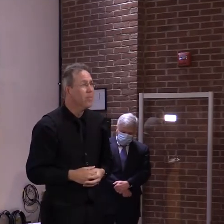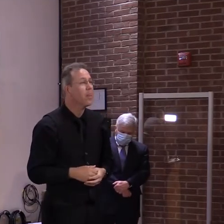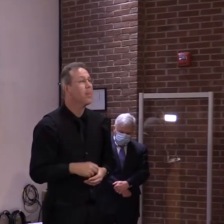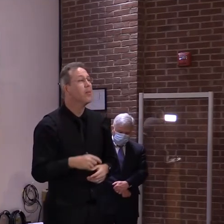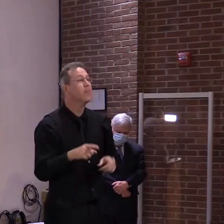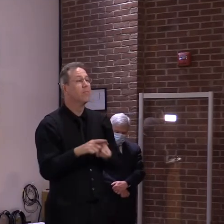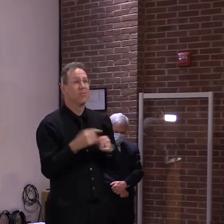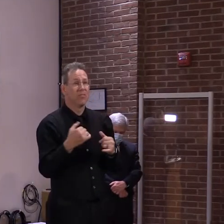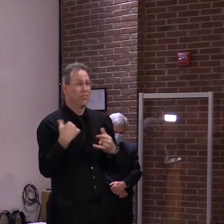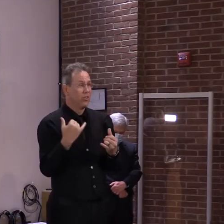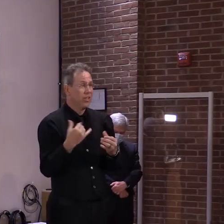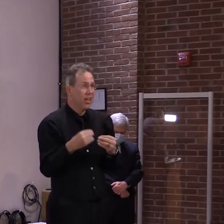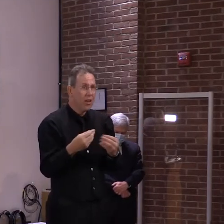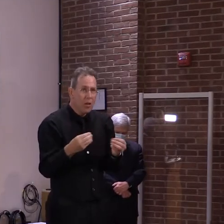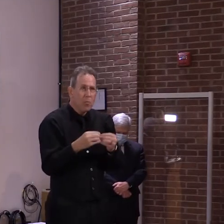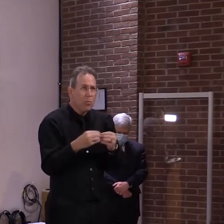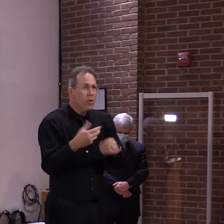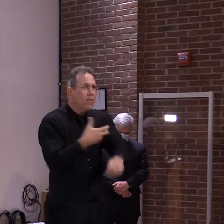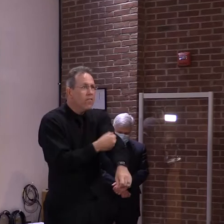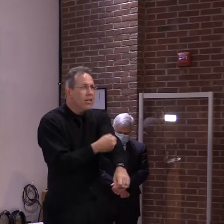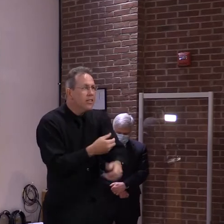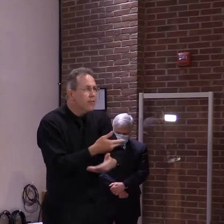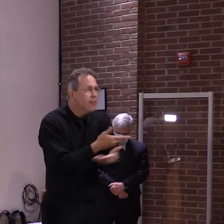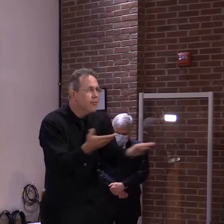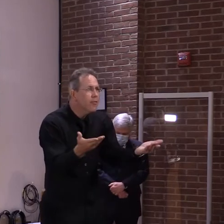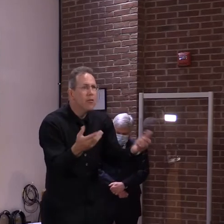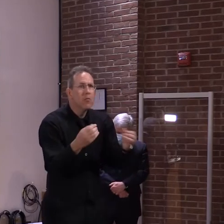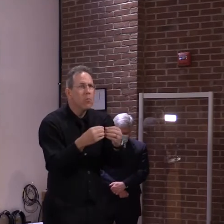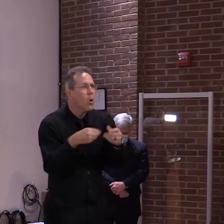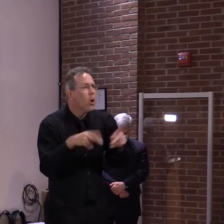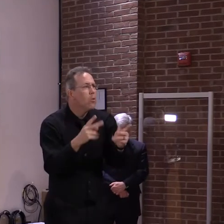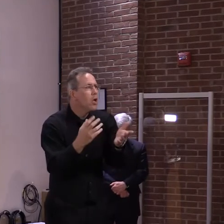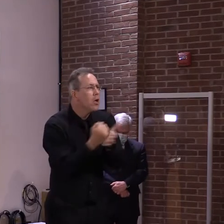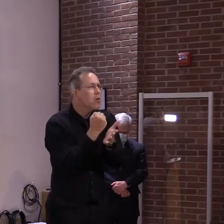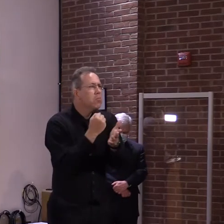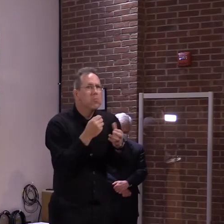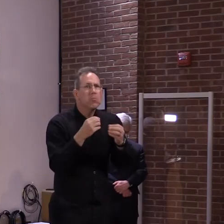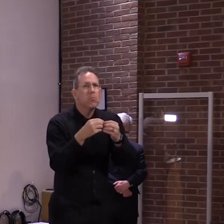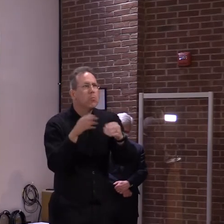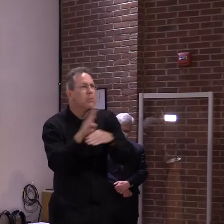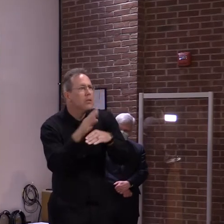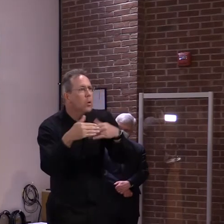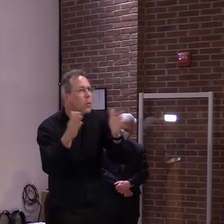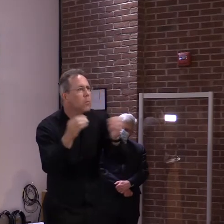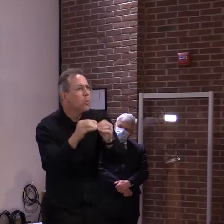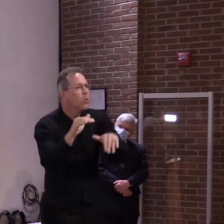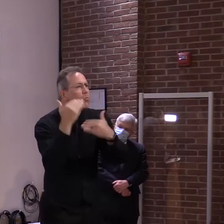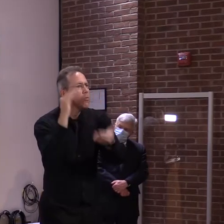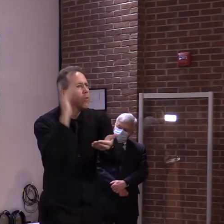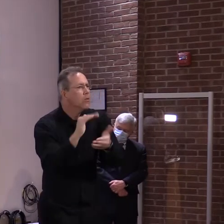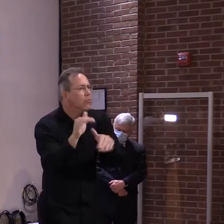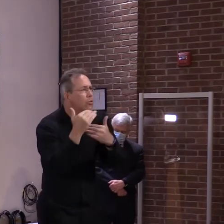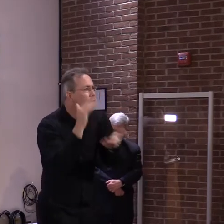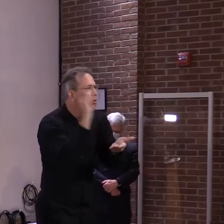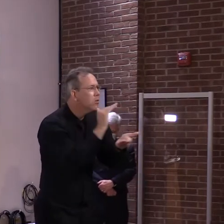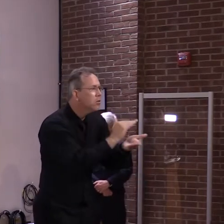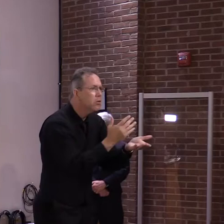more opportunities that are well detailed in the Vermont Forward plan. And each step of the